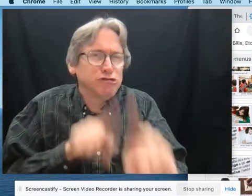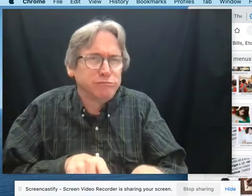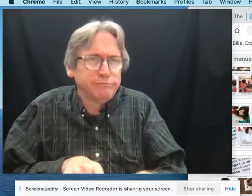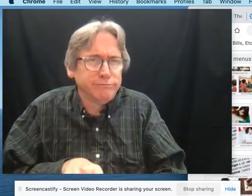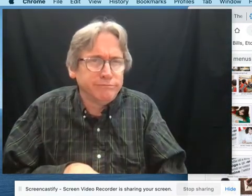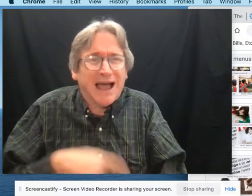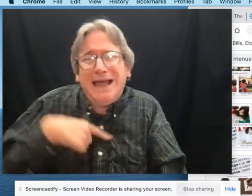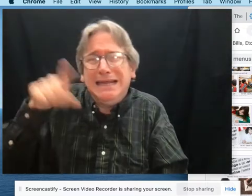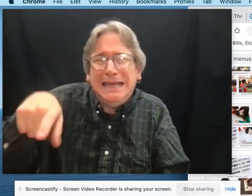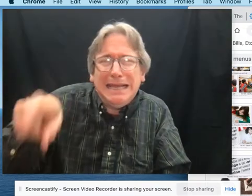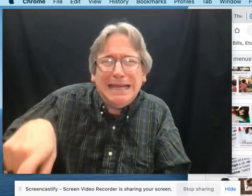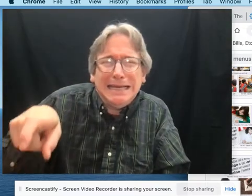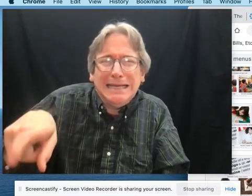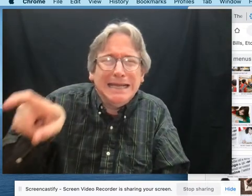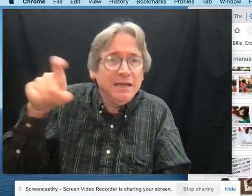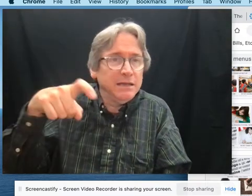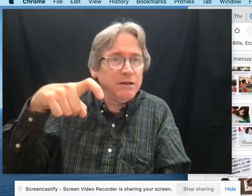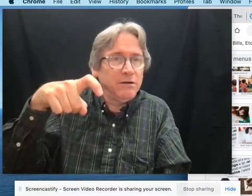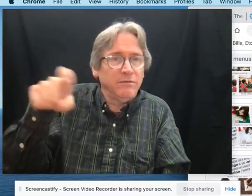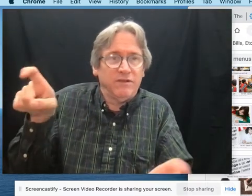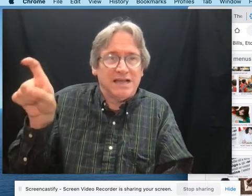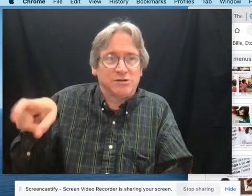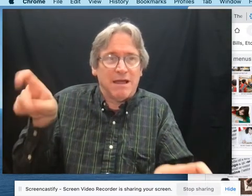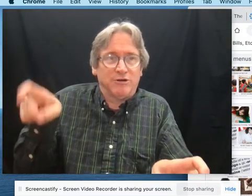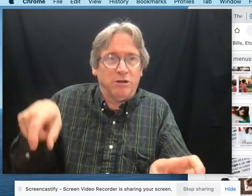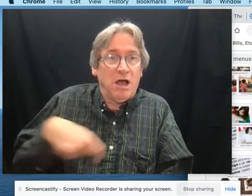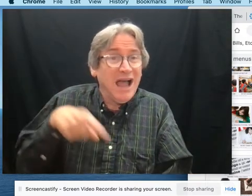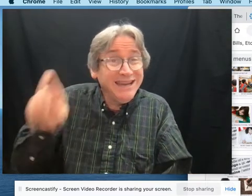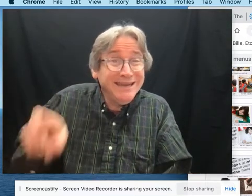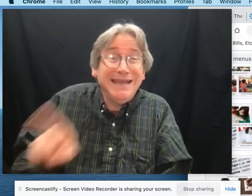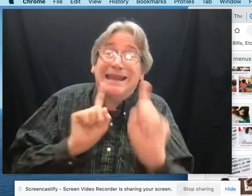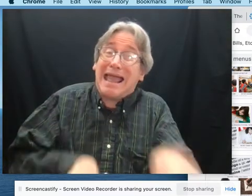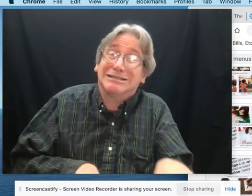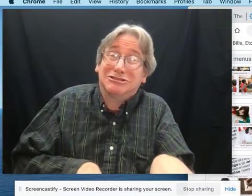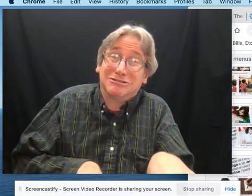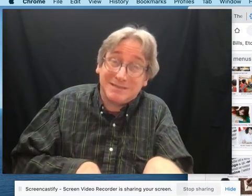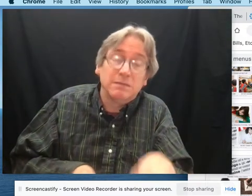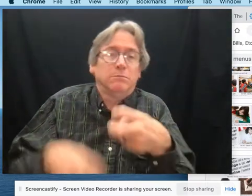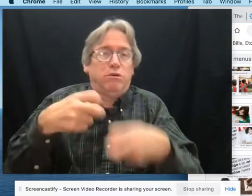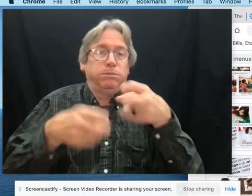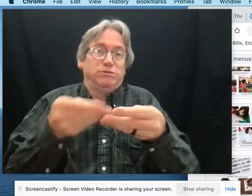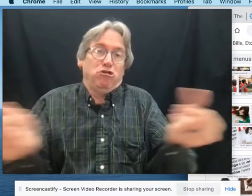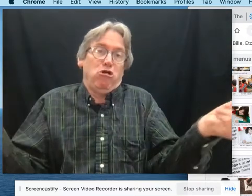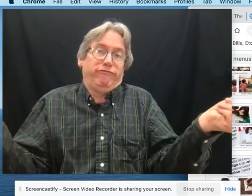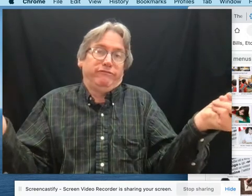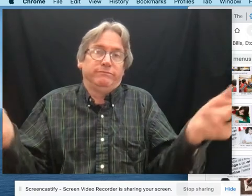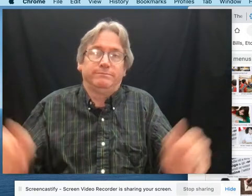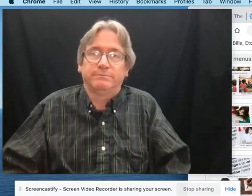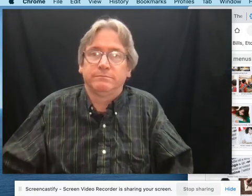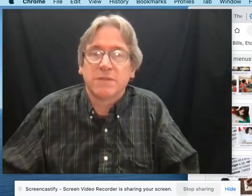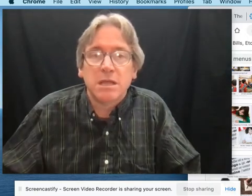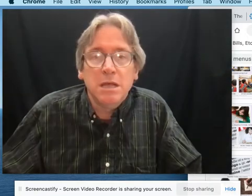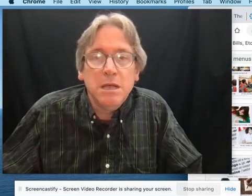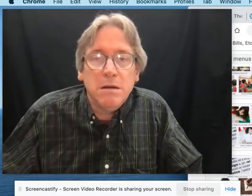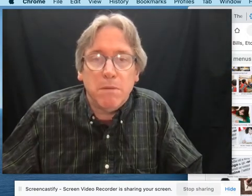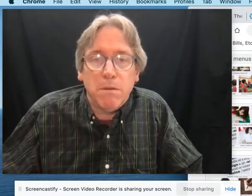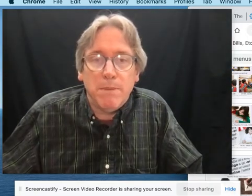answers i need no velociraptor claw need answers problem solved